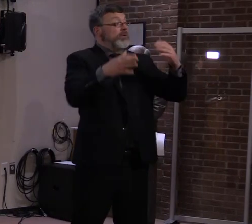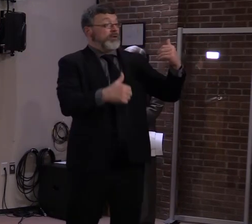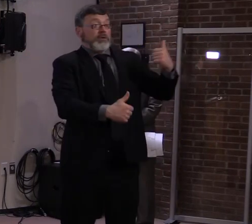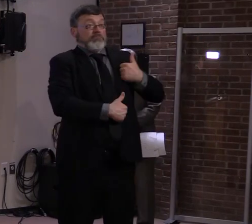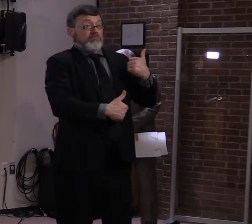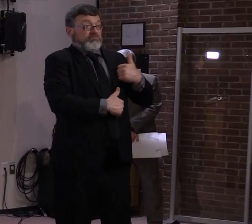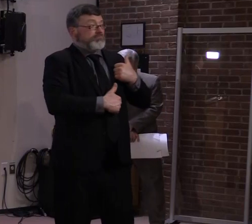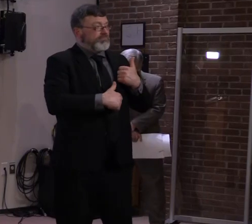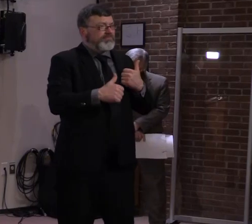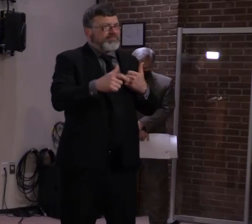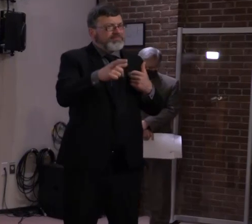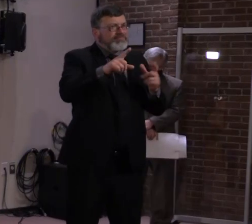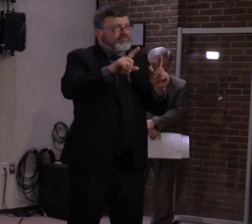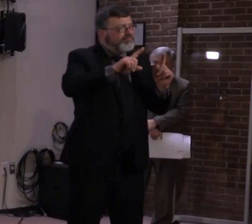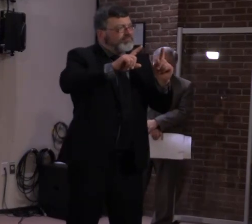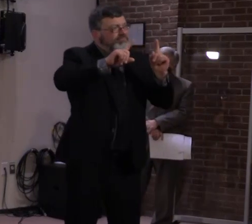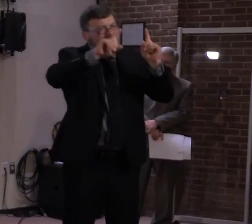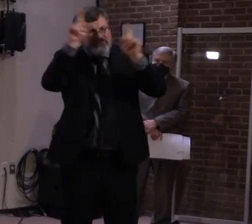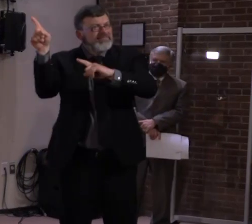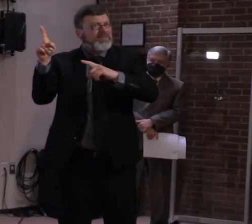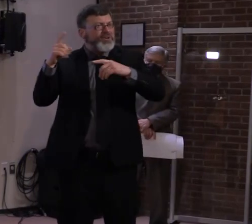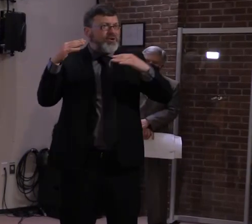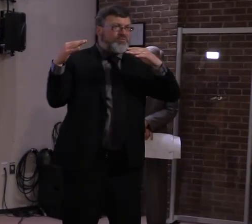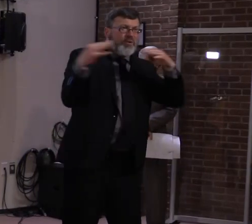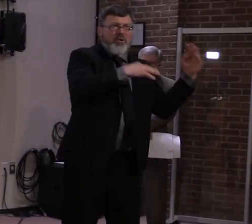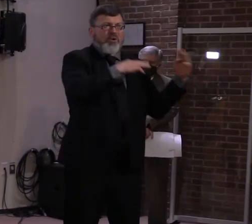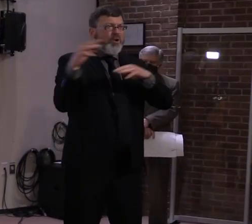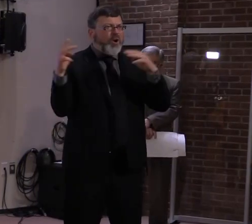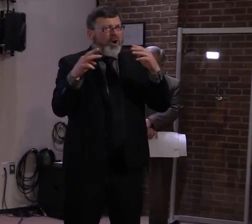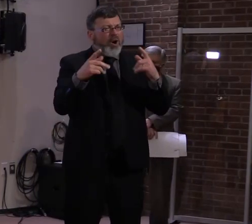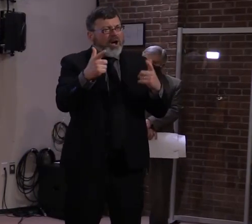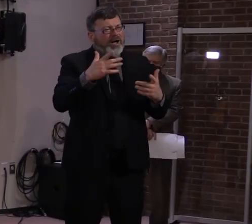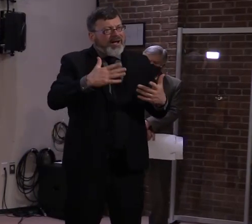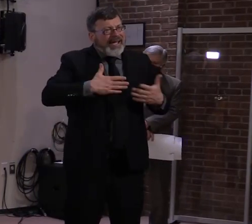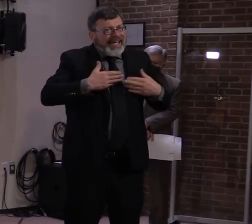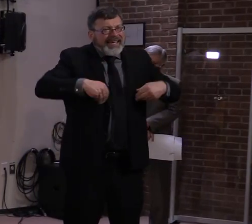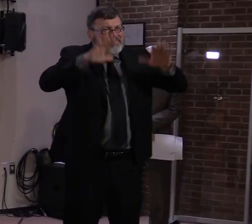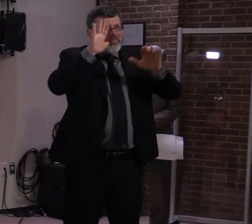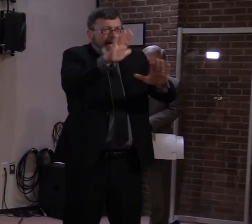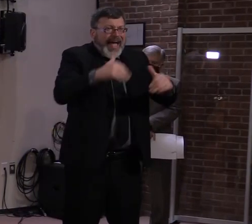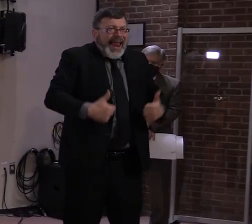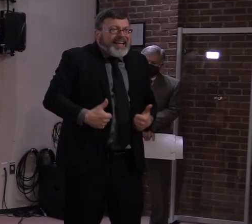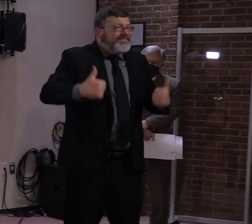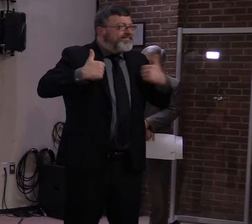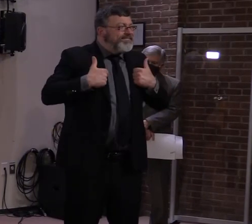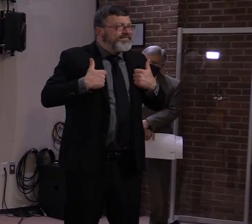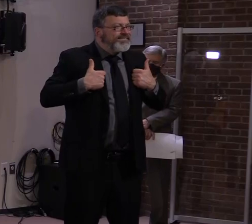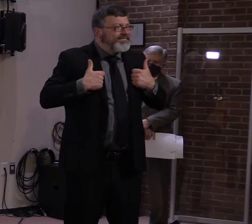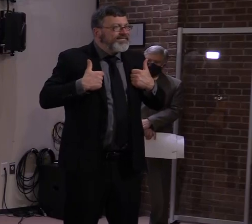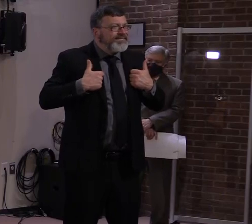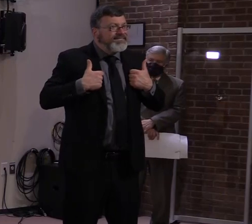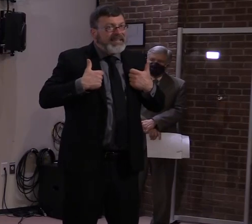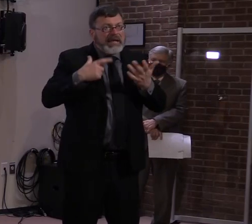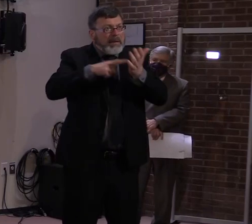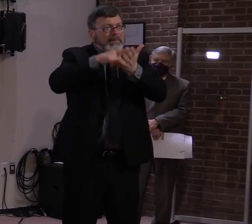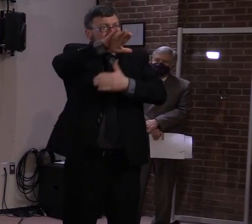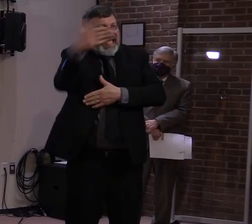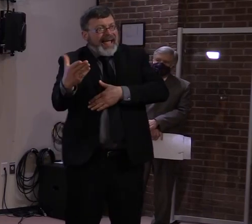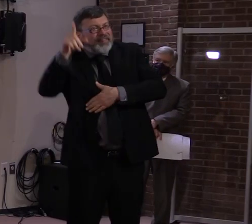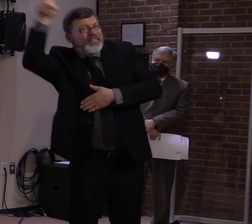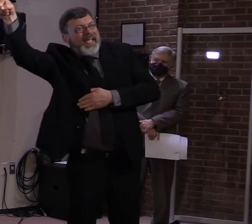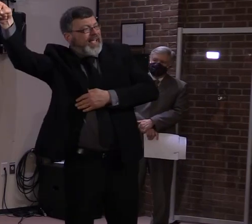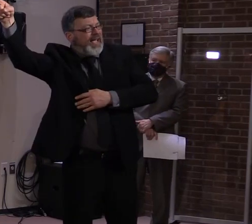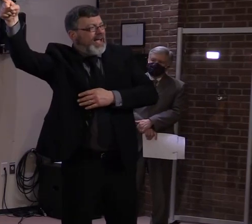battle. They were going to be shot at. They were going to be wounded. Some of them would not come